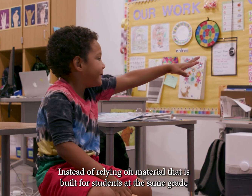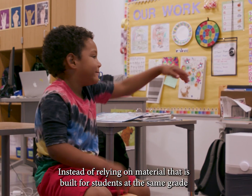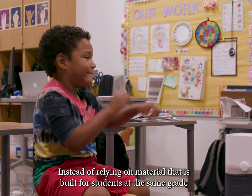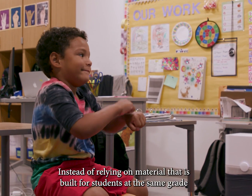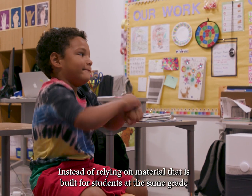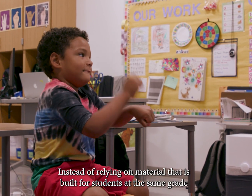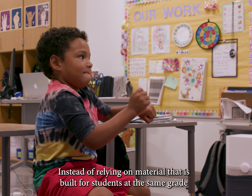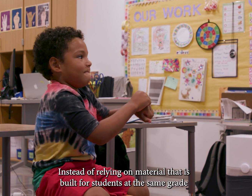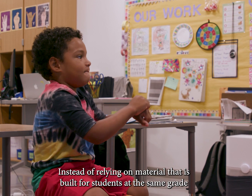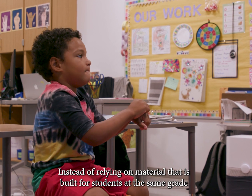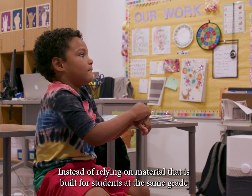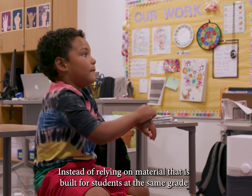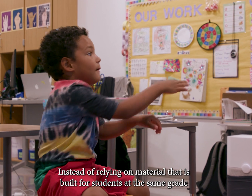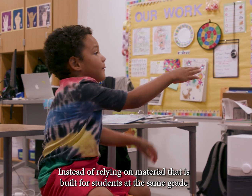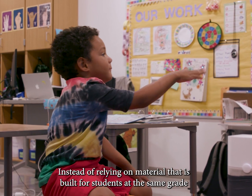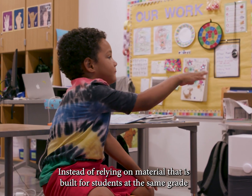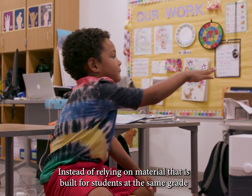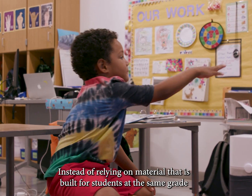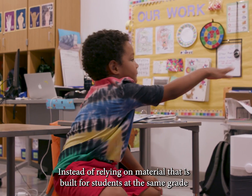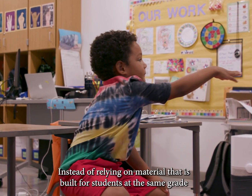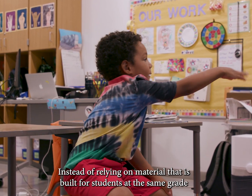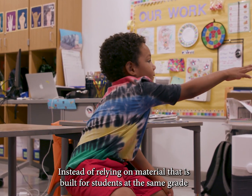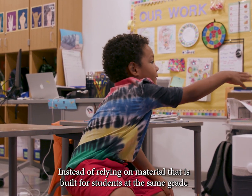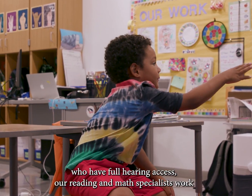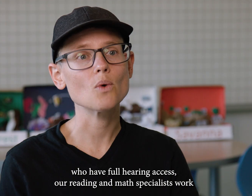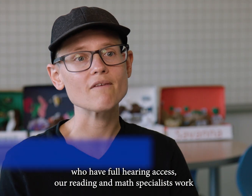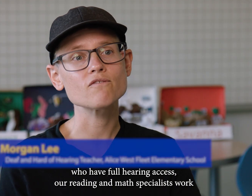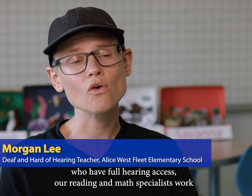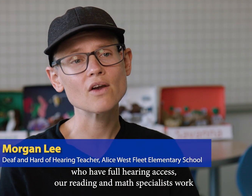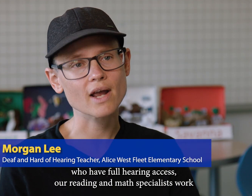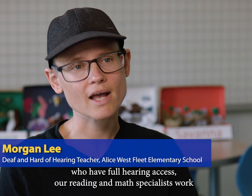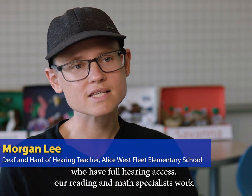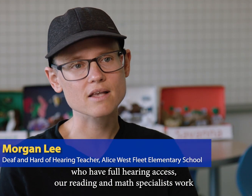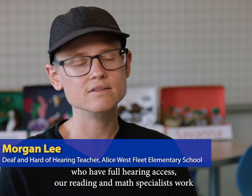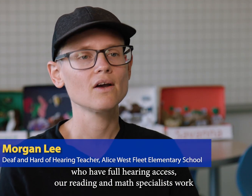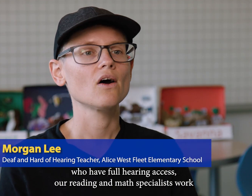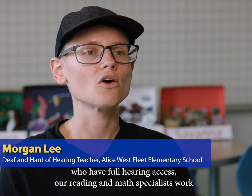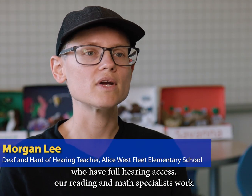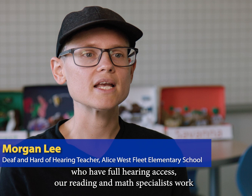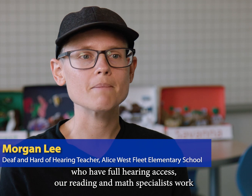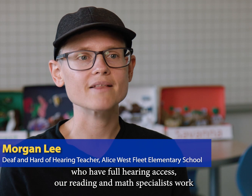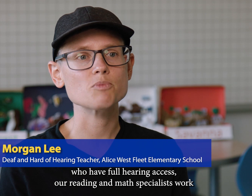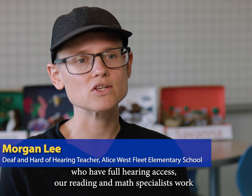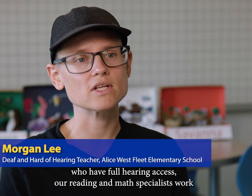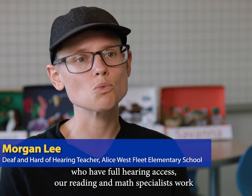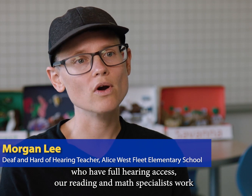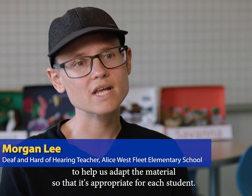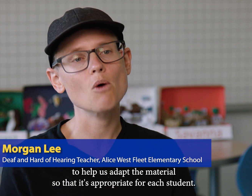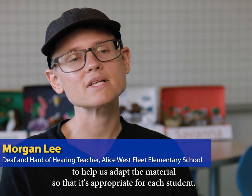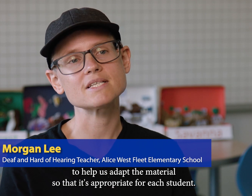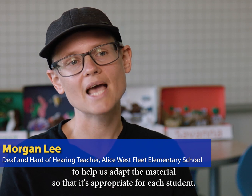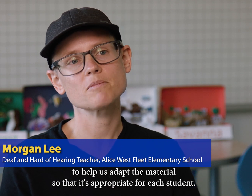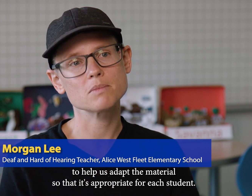relying on material that is built for students at the same grade who have full hearing access, our reading and math specialists